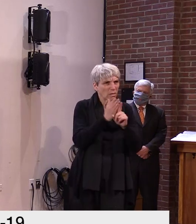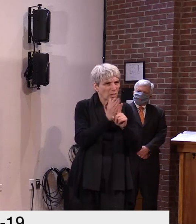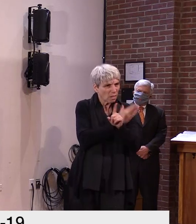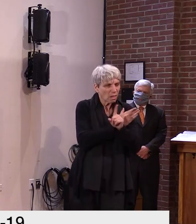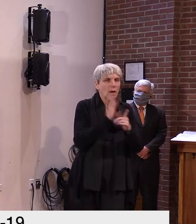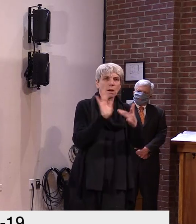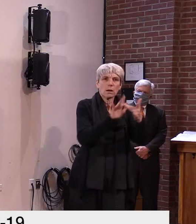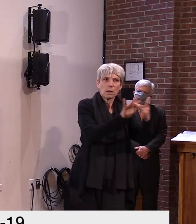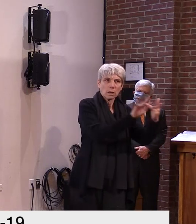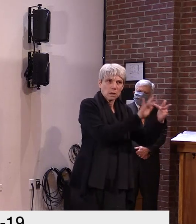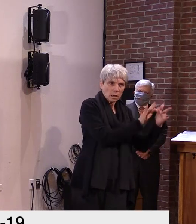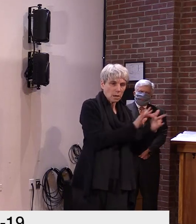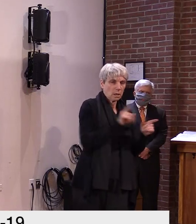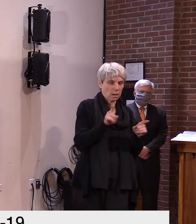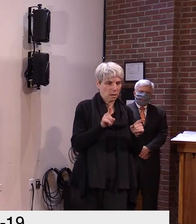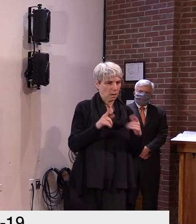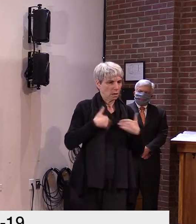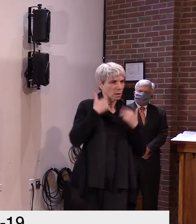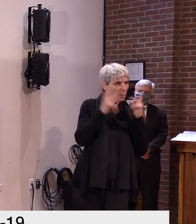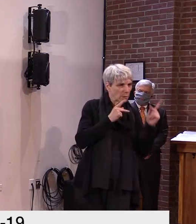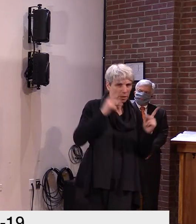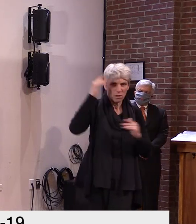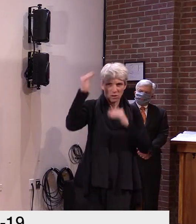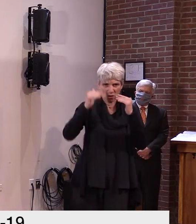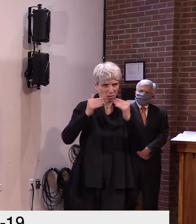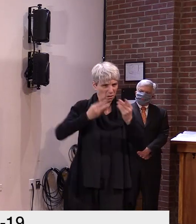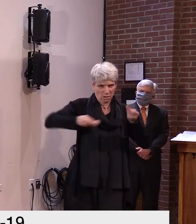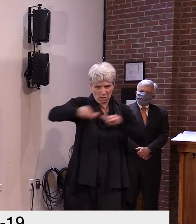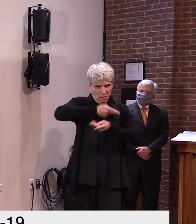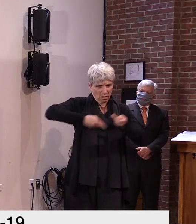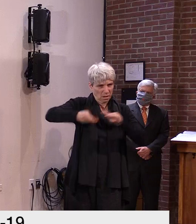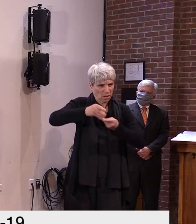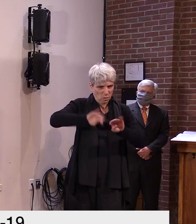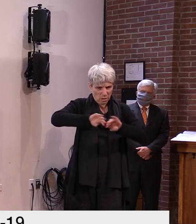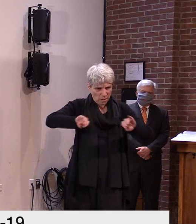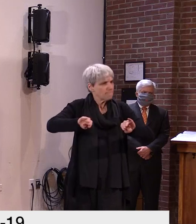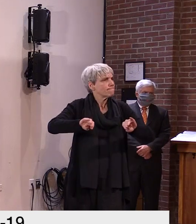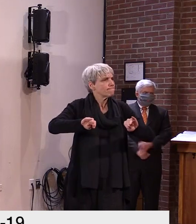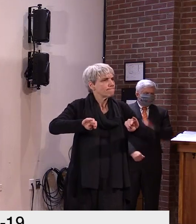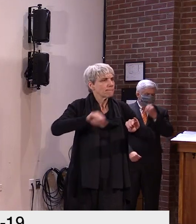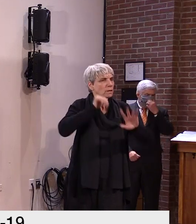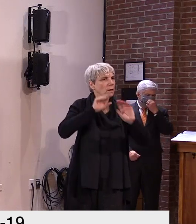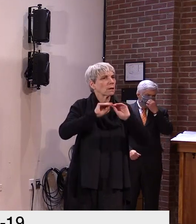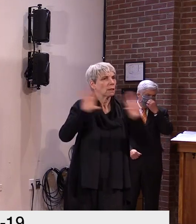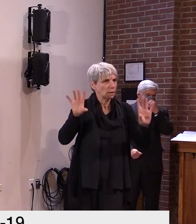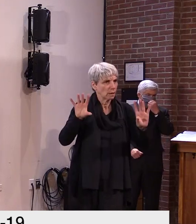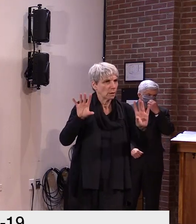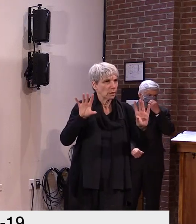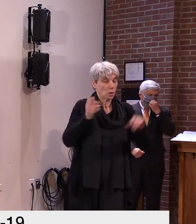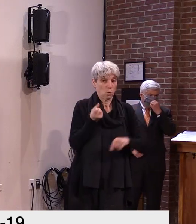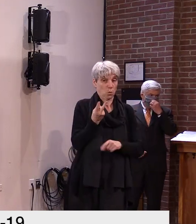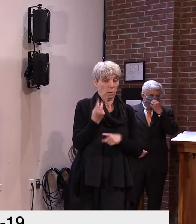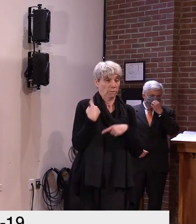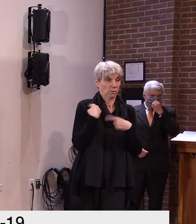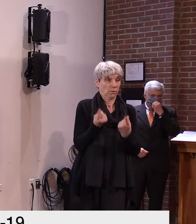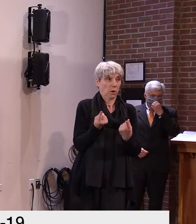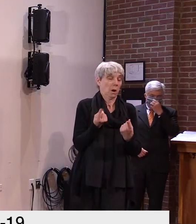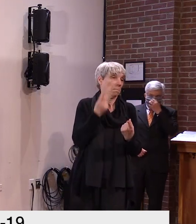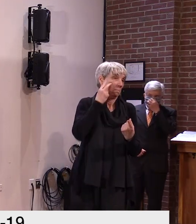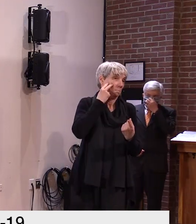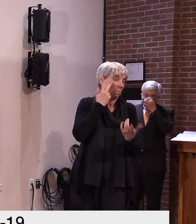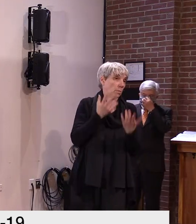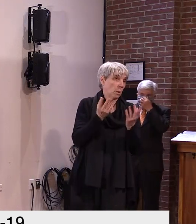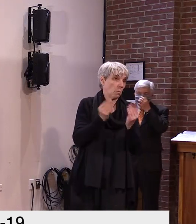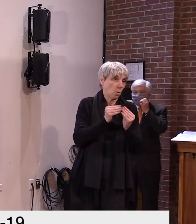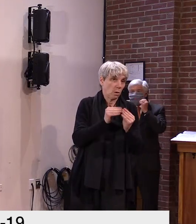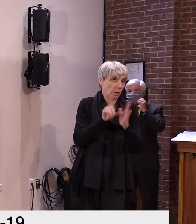players. The number of cases should be considered preliminary at this point and subject to change.